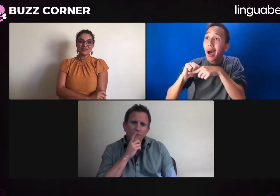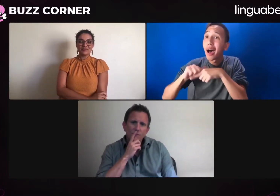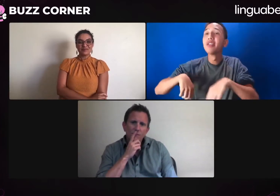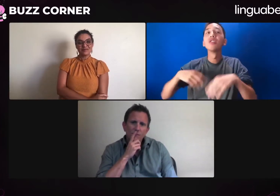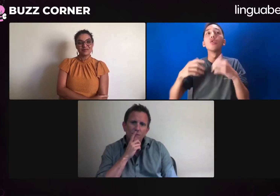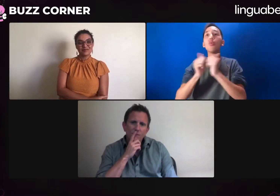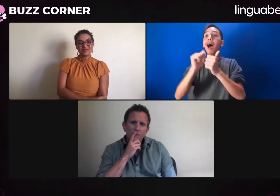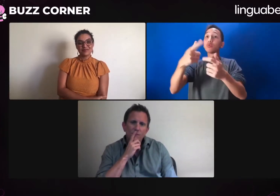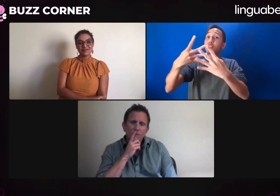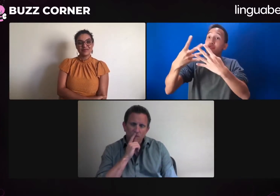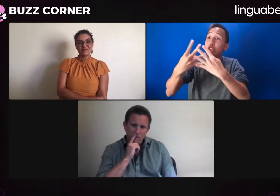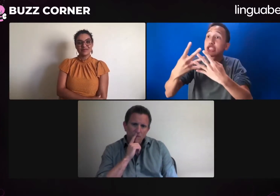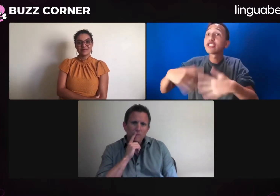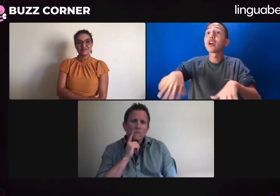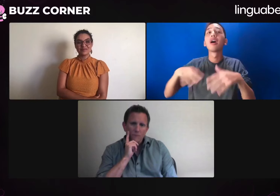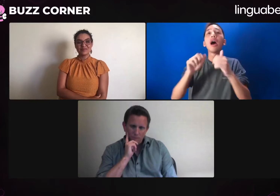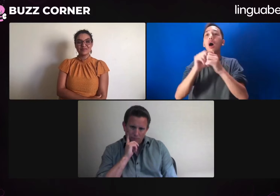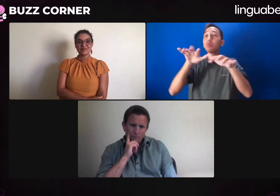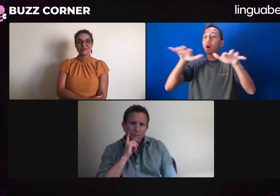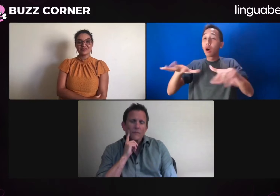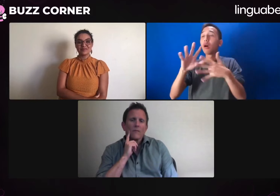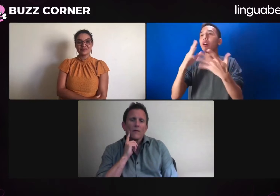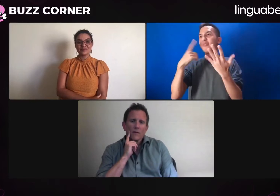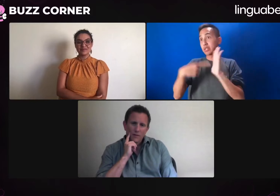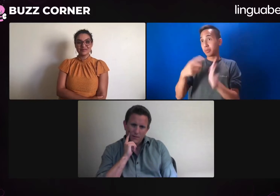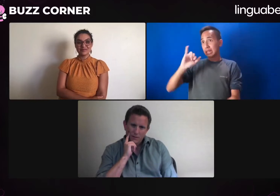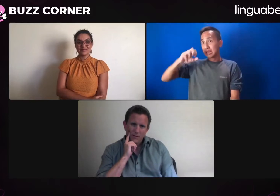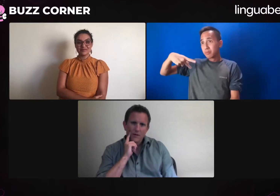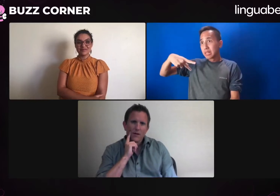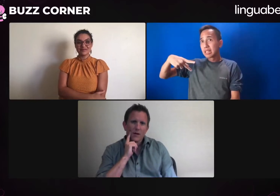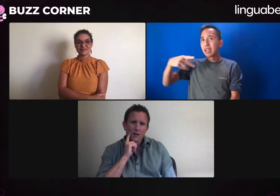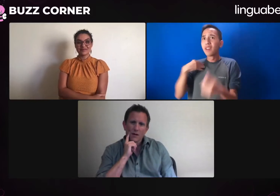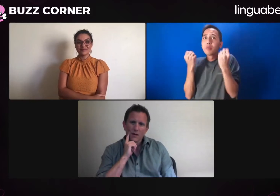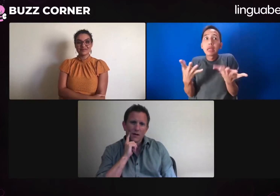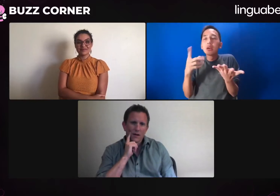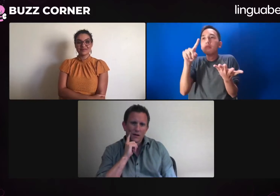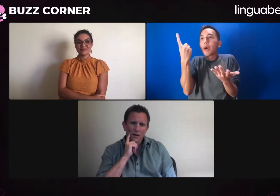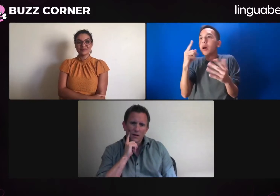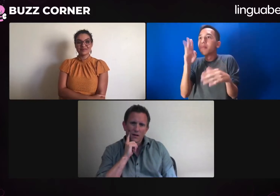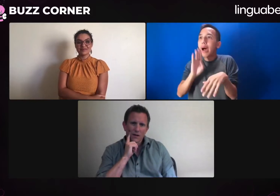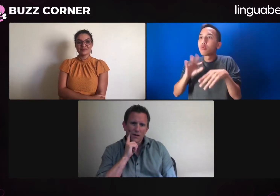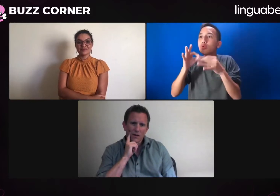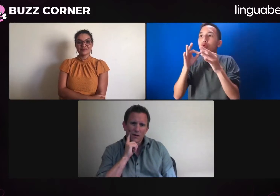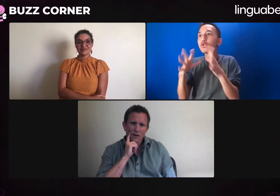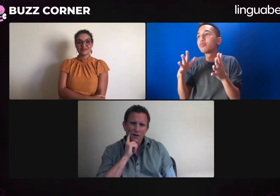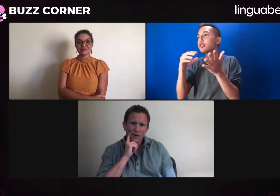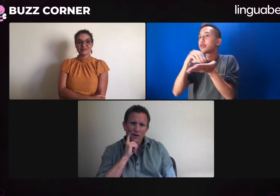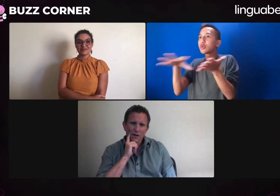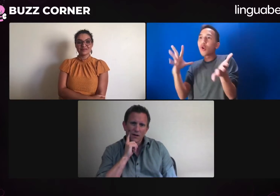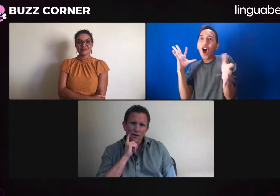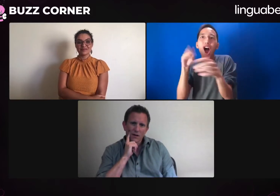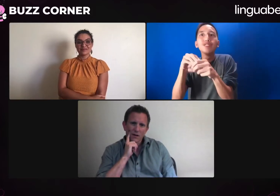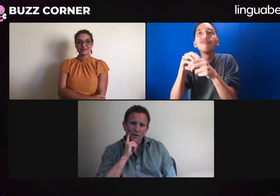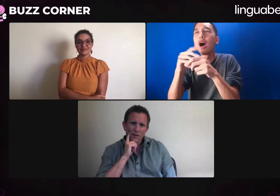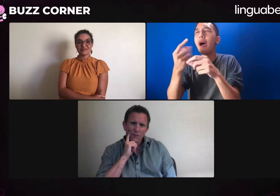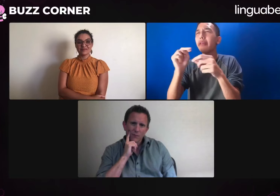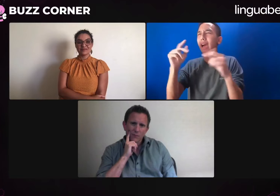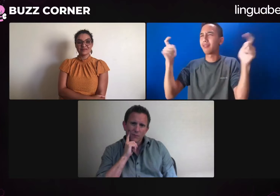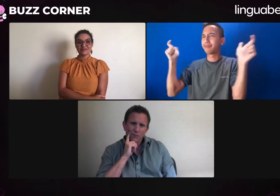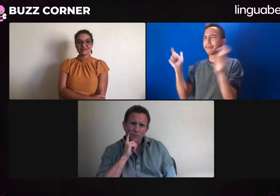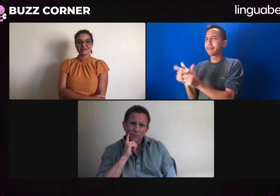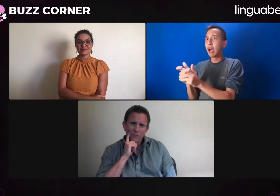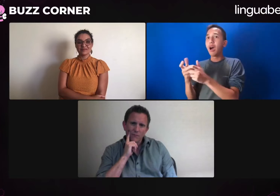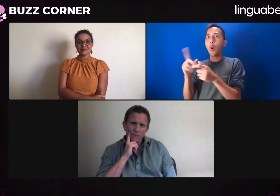source. And does it come with training? Does it come with screening? Like, for example, in an IEP or